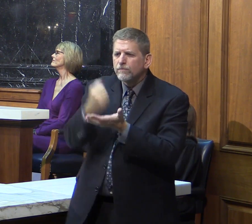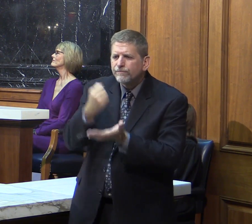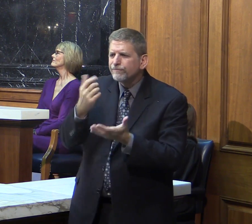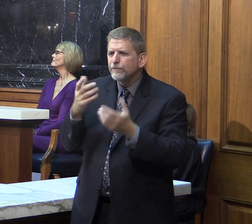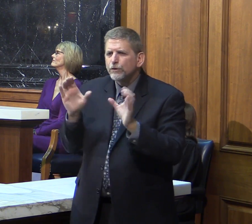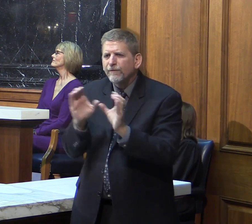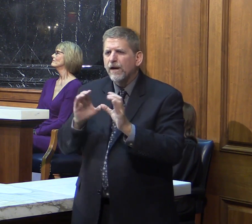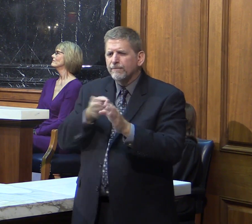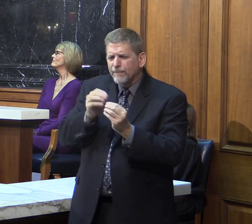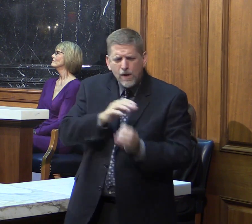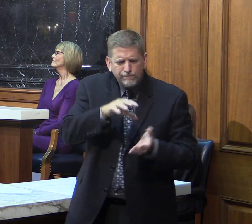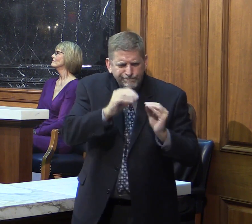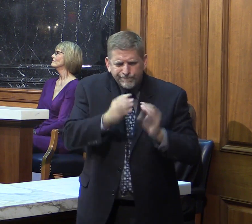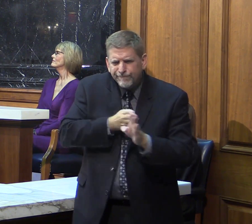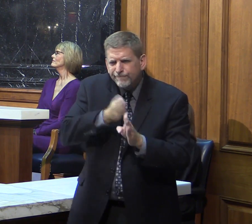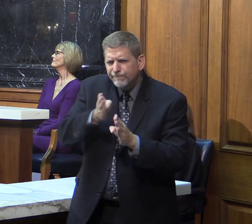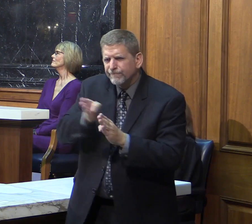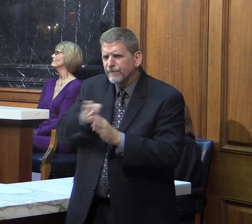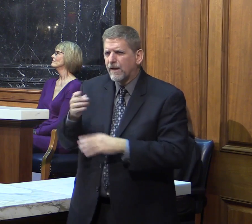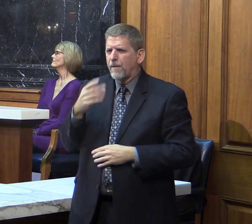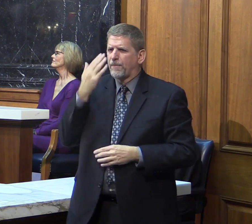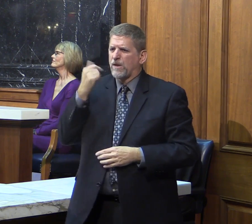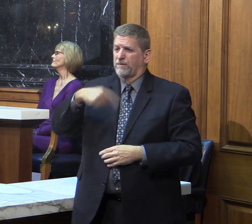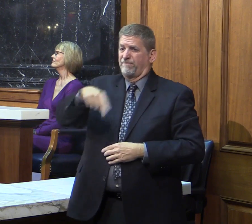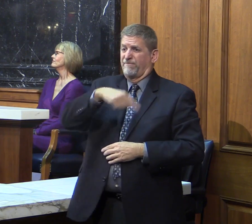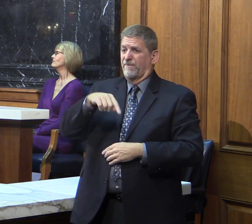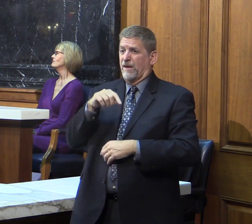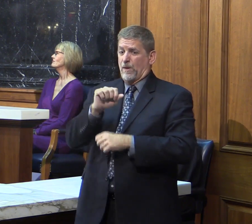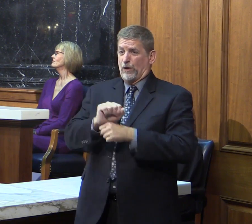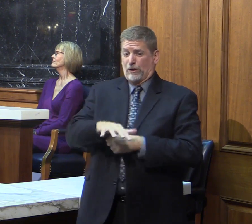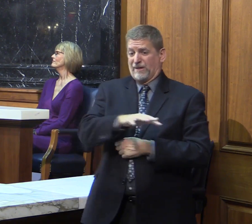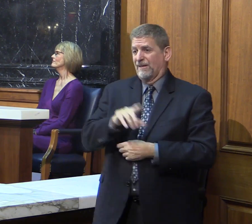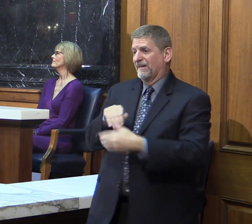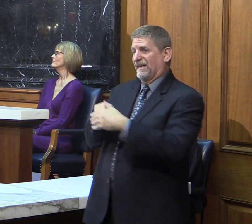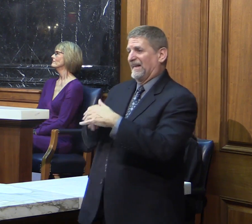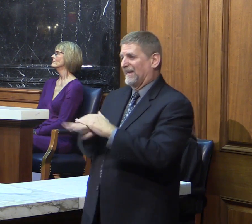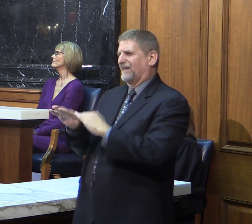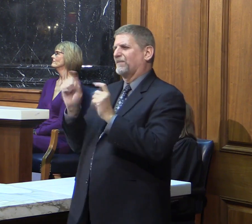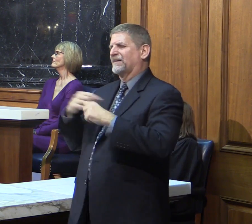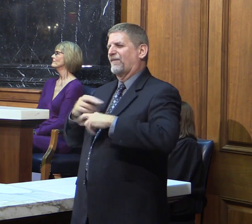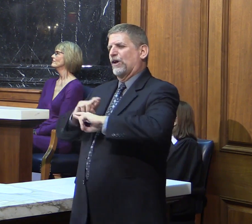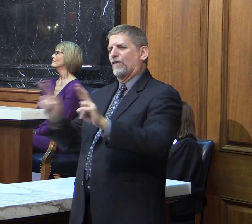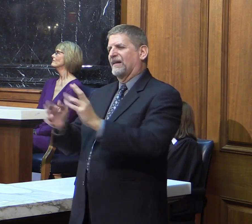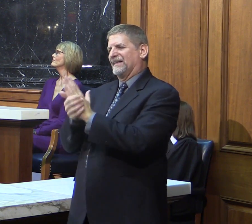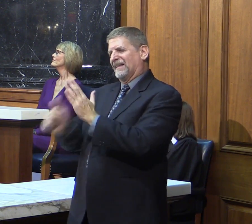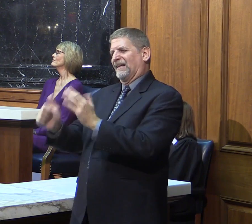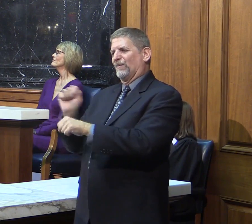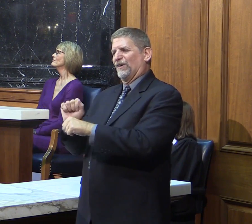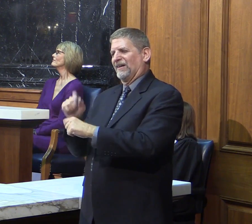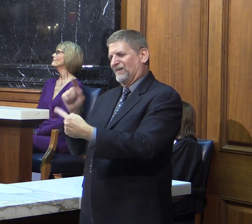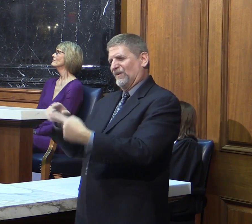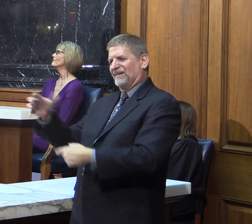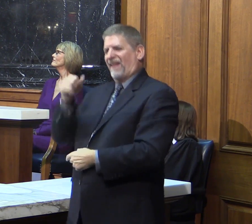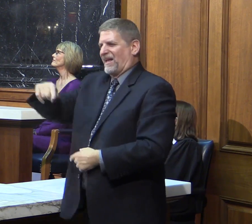they can enter the workplace, sometimes re-enter the workplace in more skilled and highly paid positions.